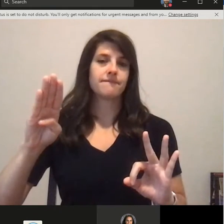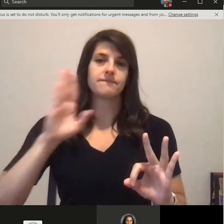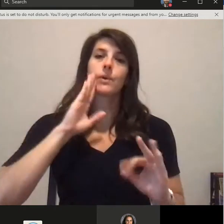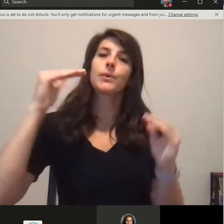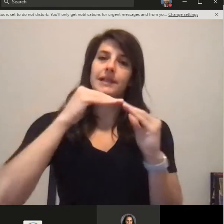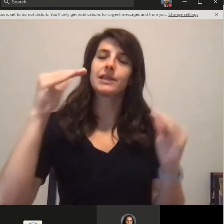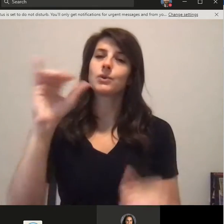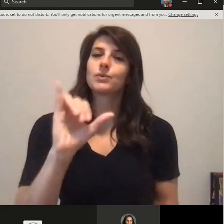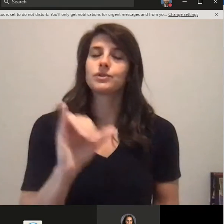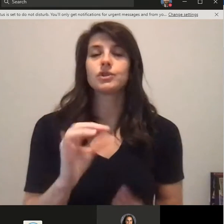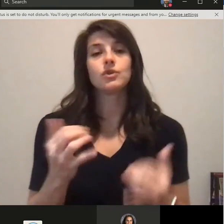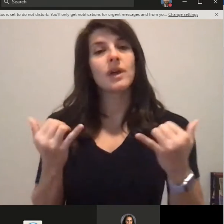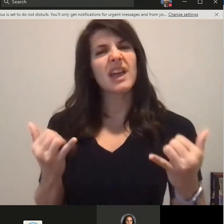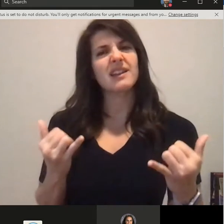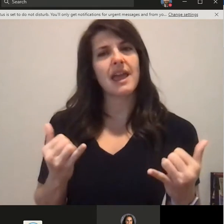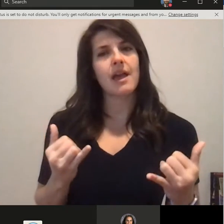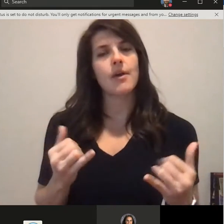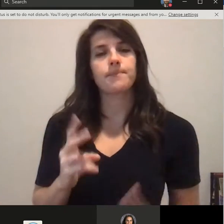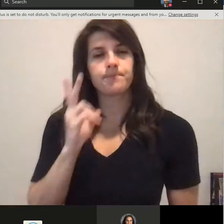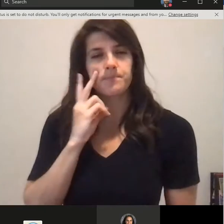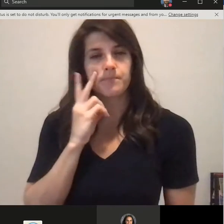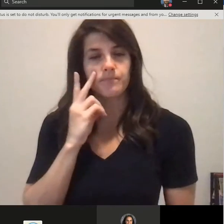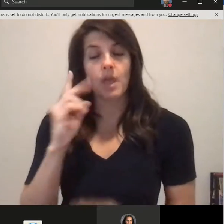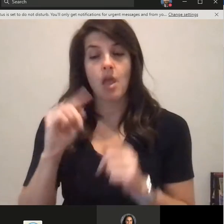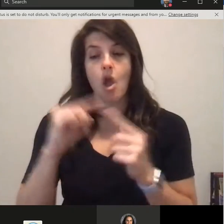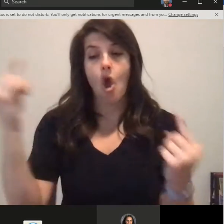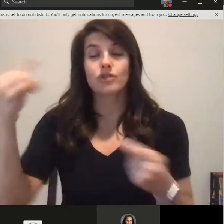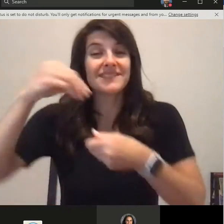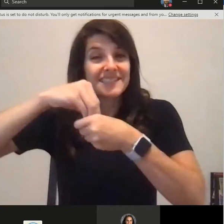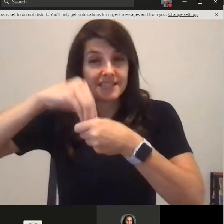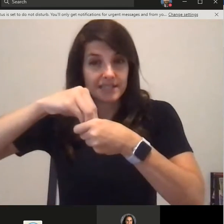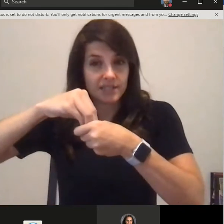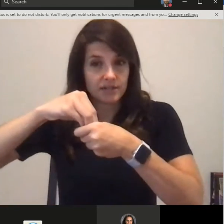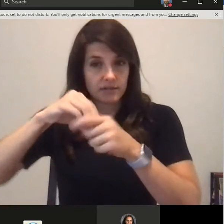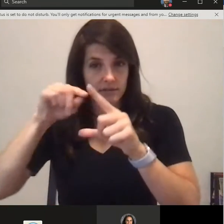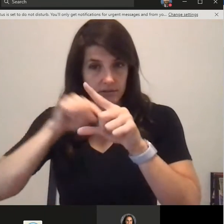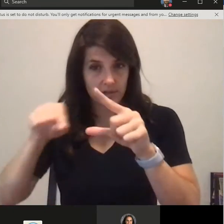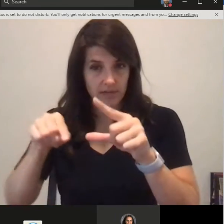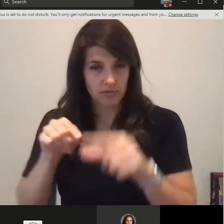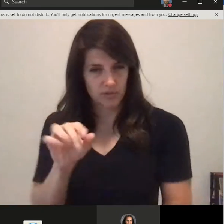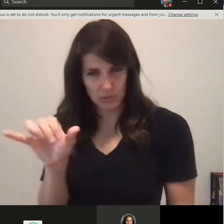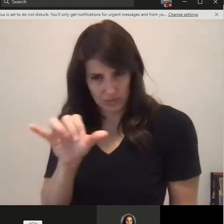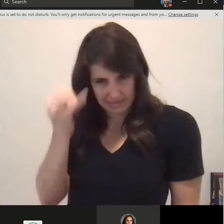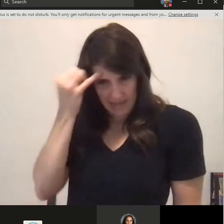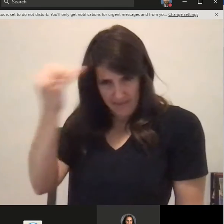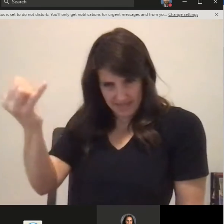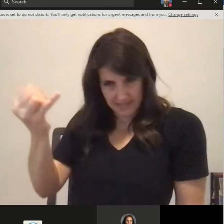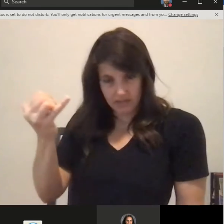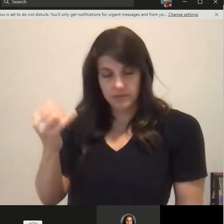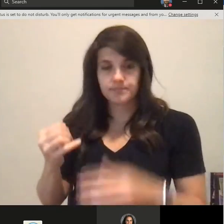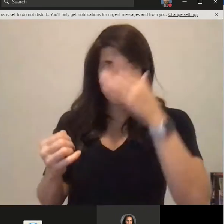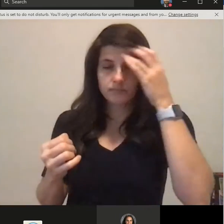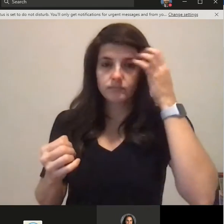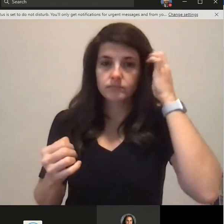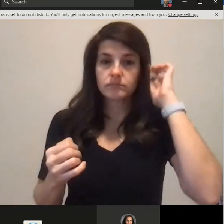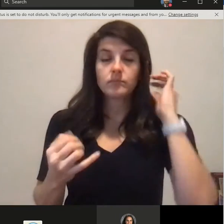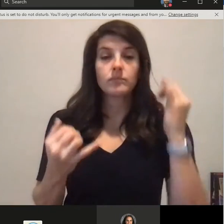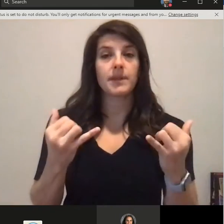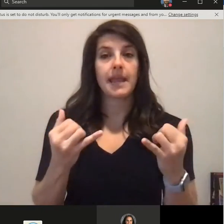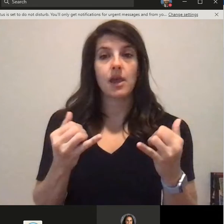Let's look at alternate interior angles. So similar to alternate exterior angles, we are looking at a set of